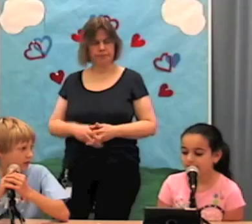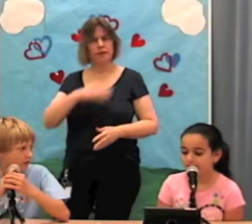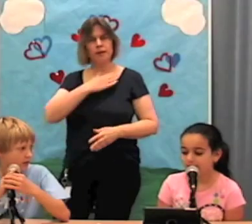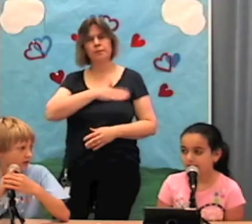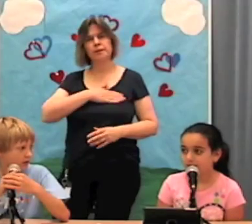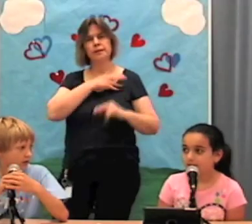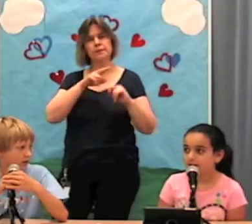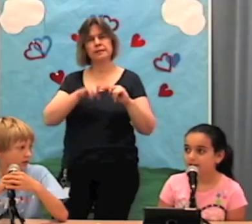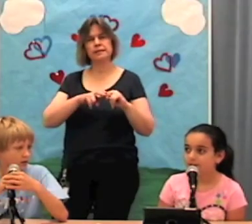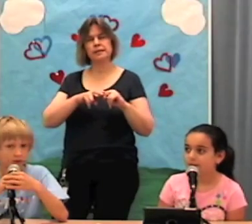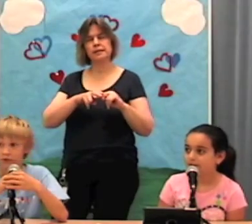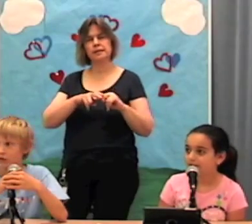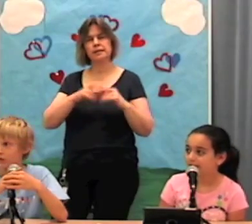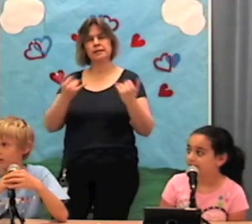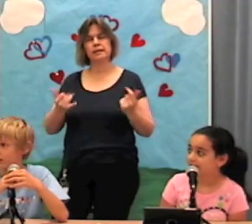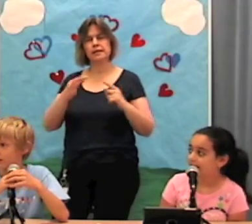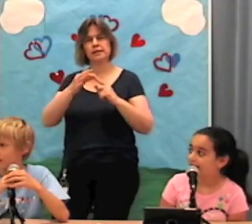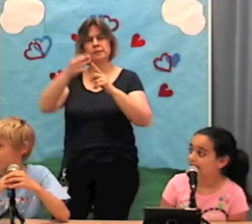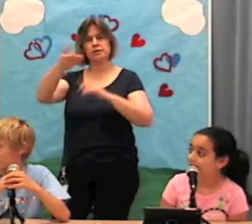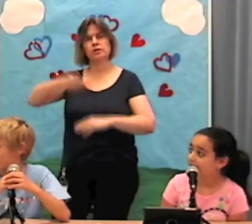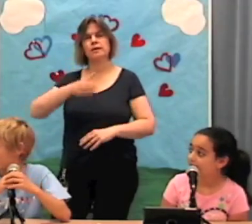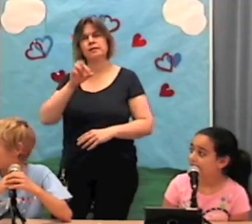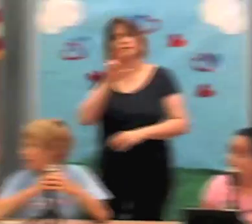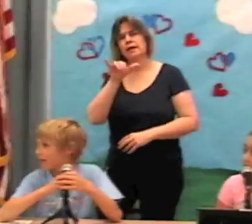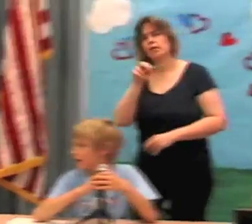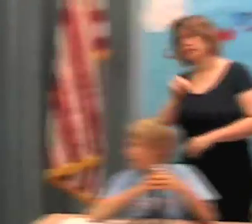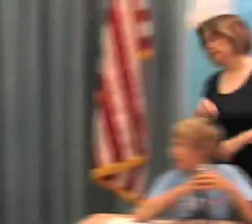Please be seated. Today's special guest is Aaron.